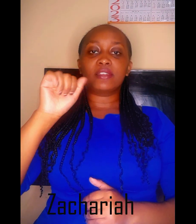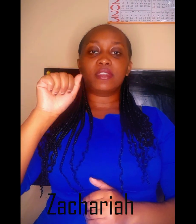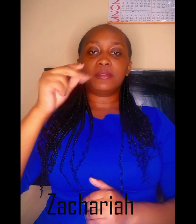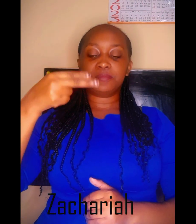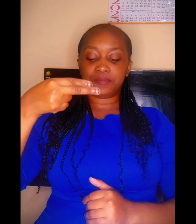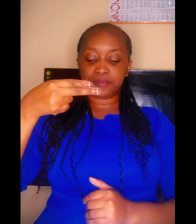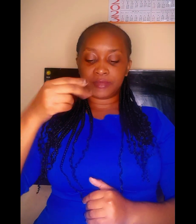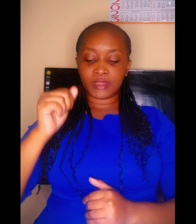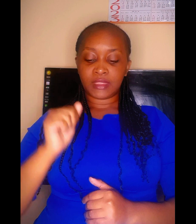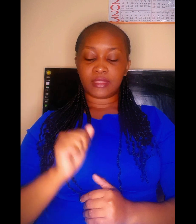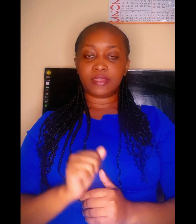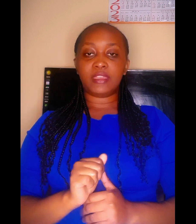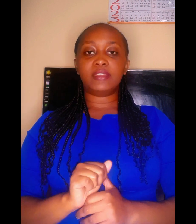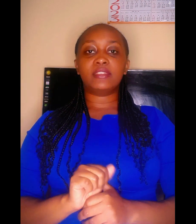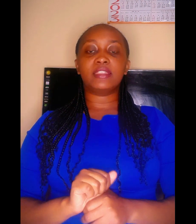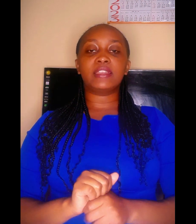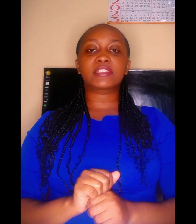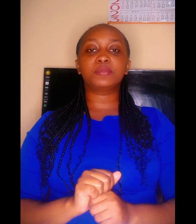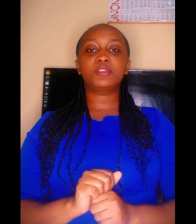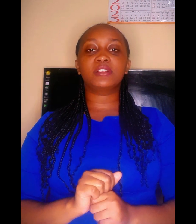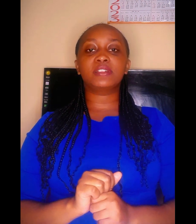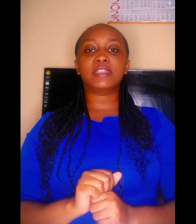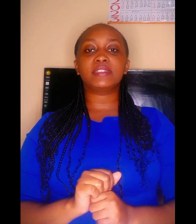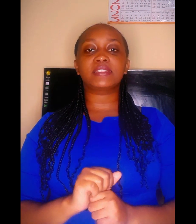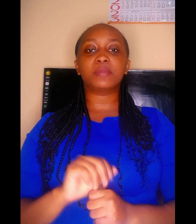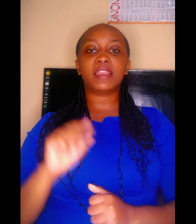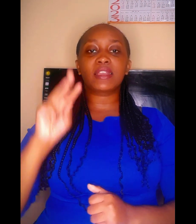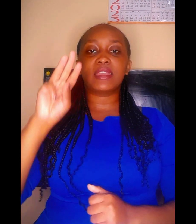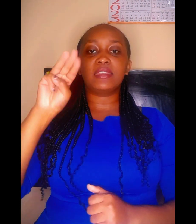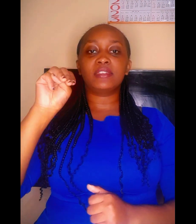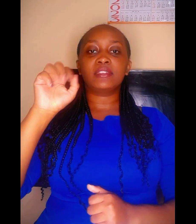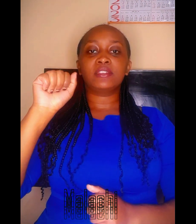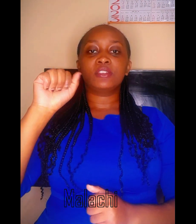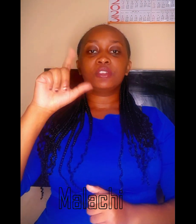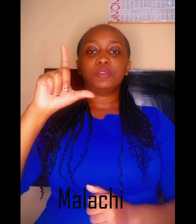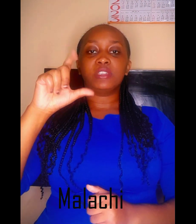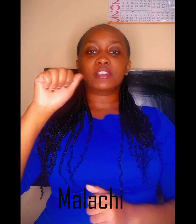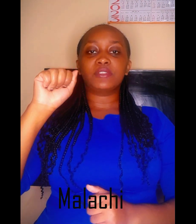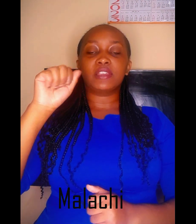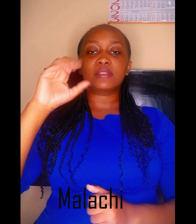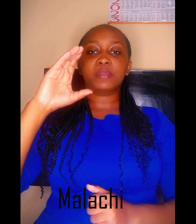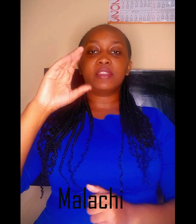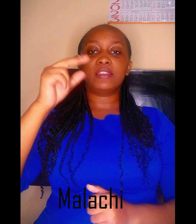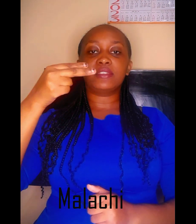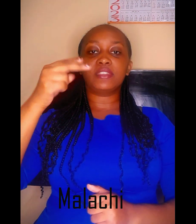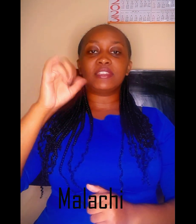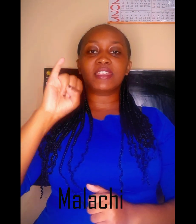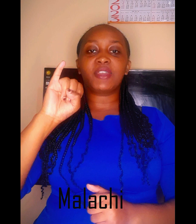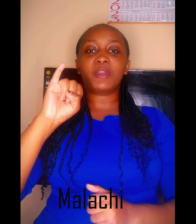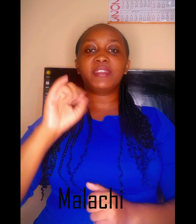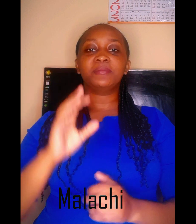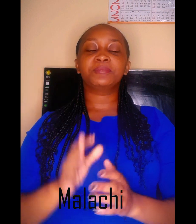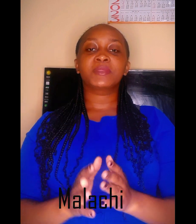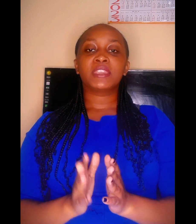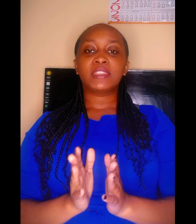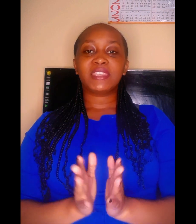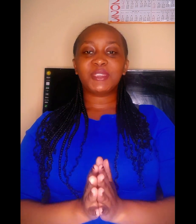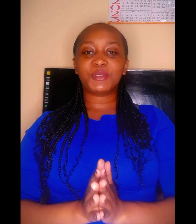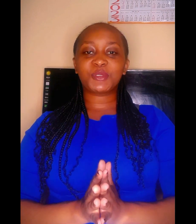Zechariah. Then the last book, that is Malachi, you just fingerspell the entire word. Thank you so